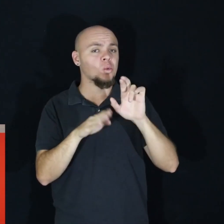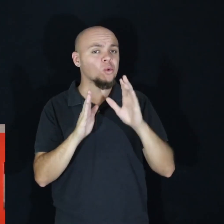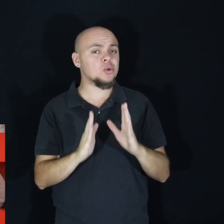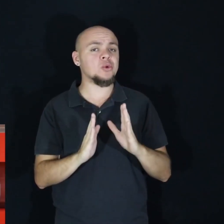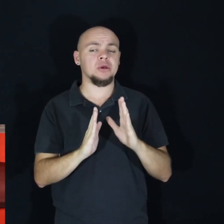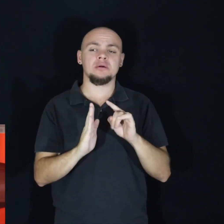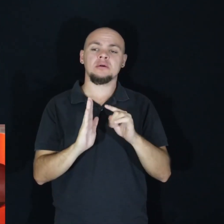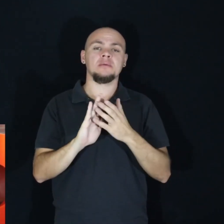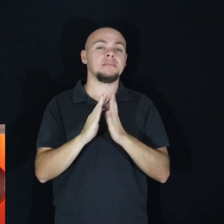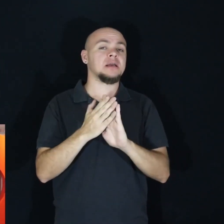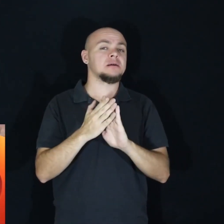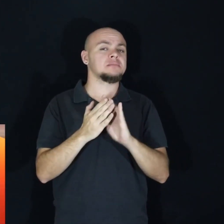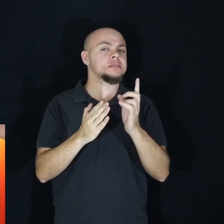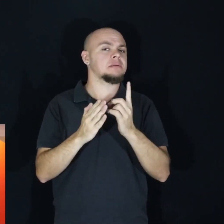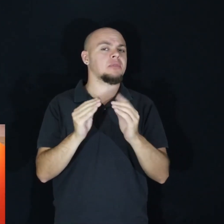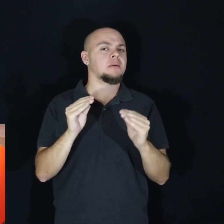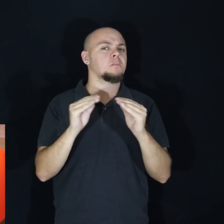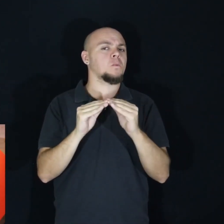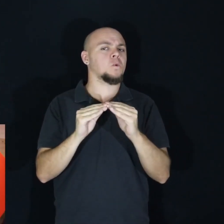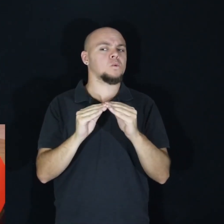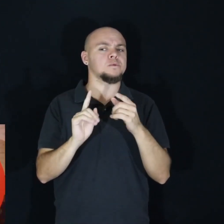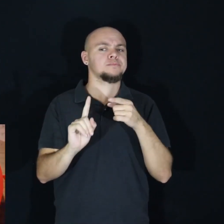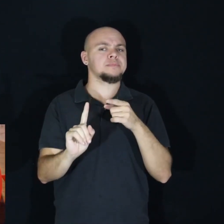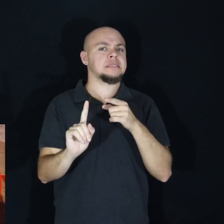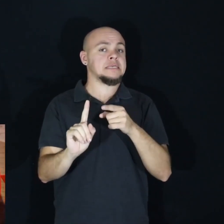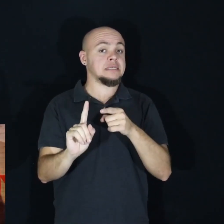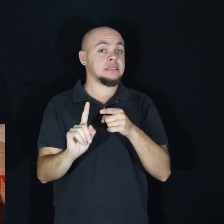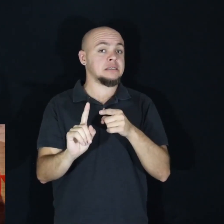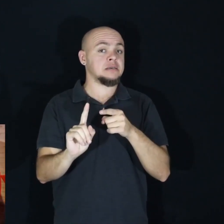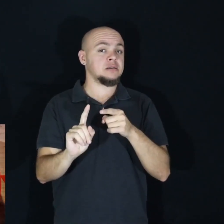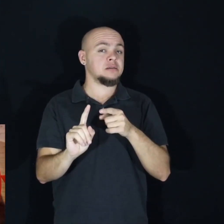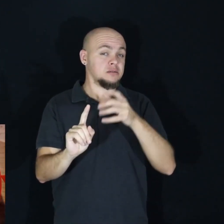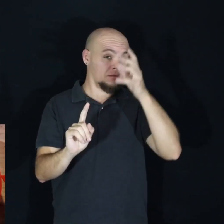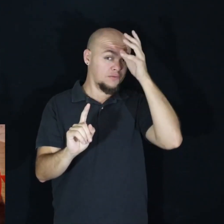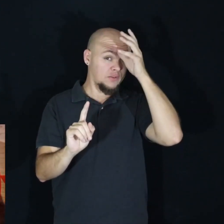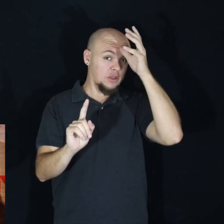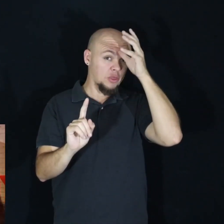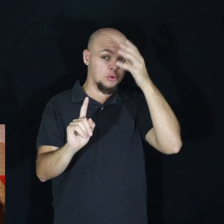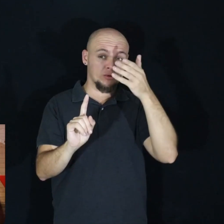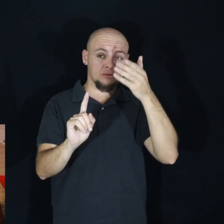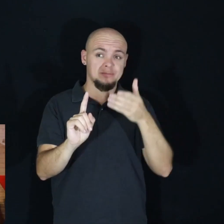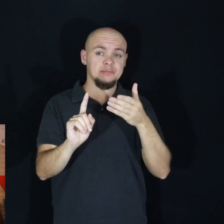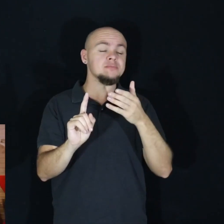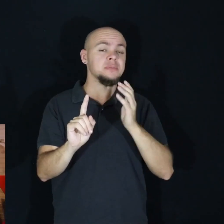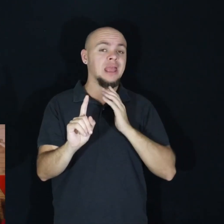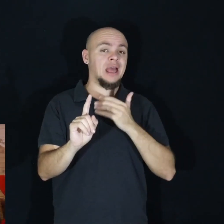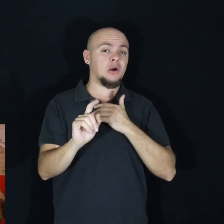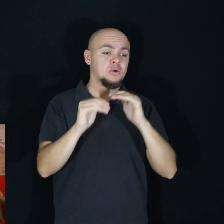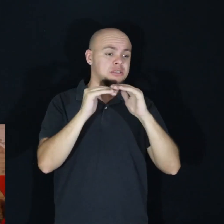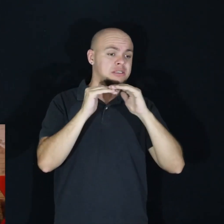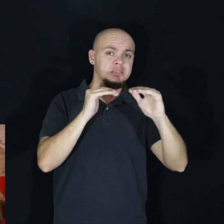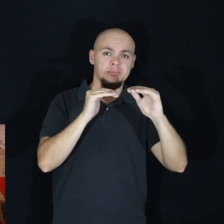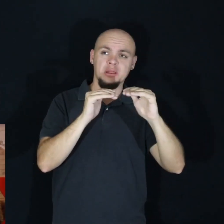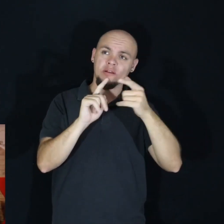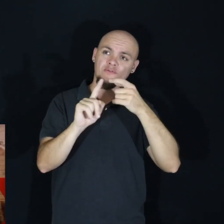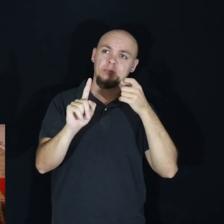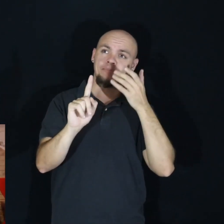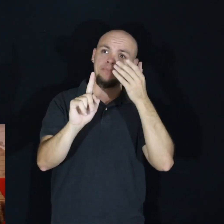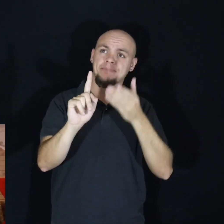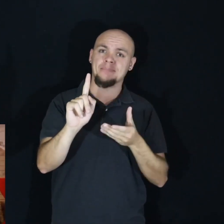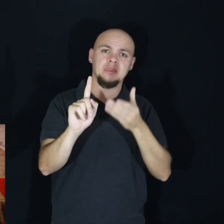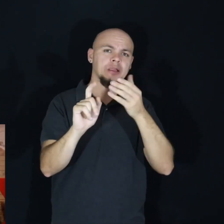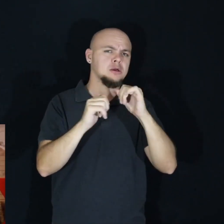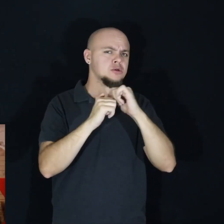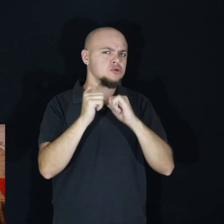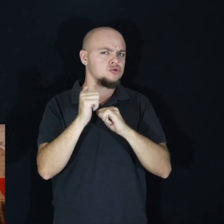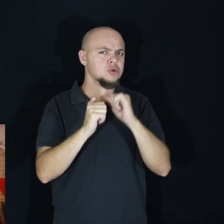become something more in himself. He became the father, the source of stability, a